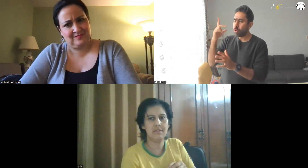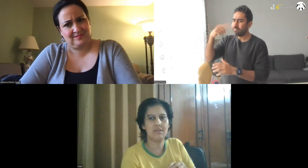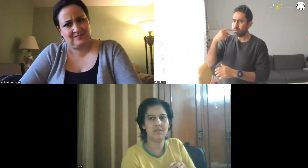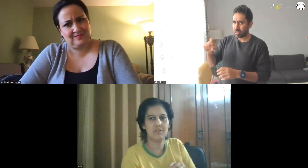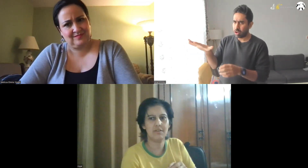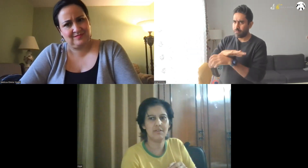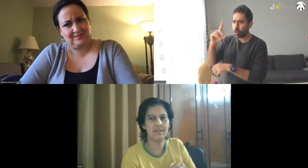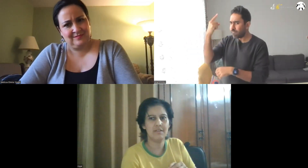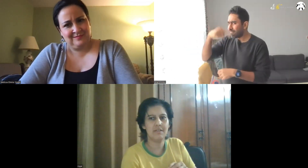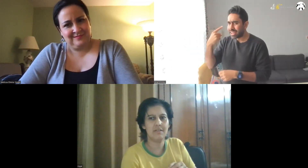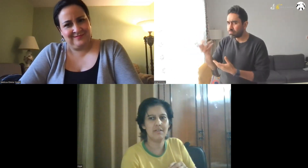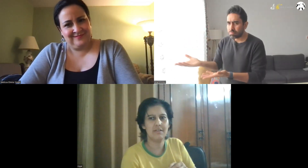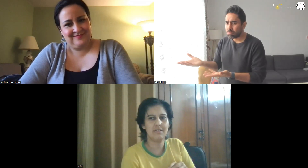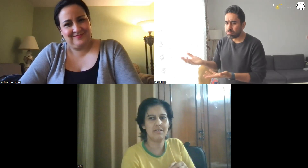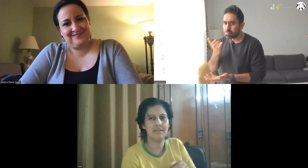So I said that,